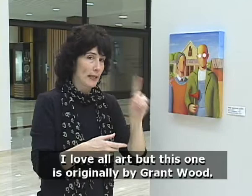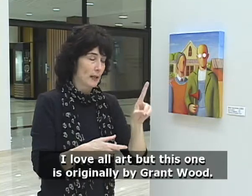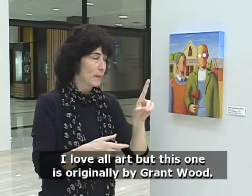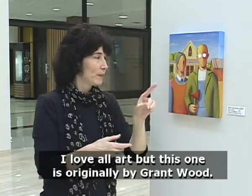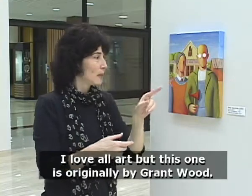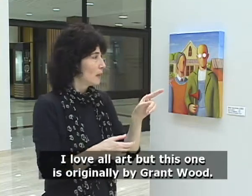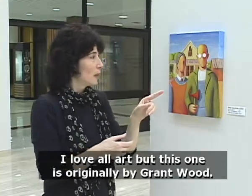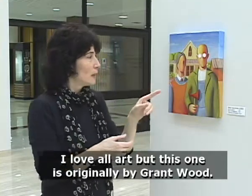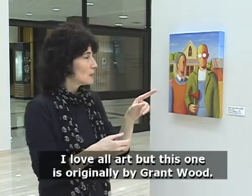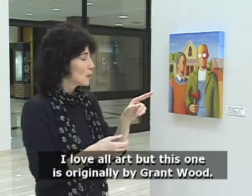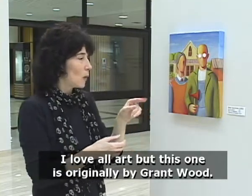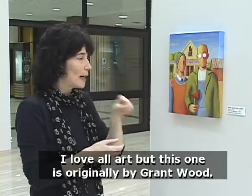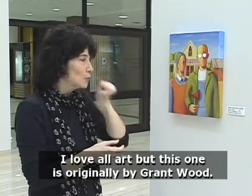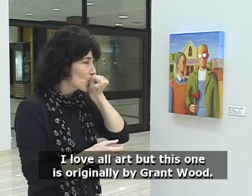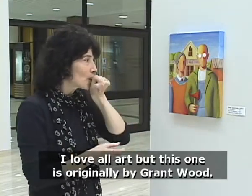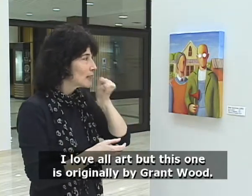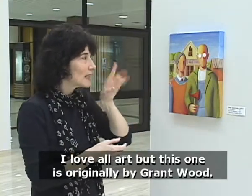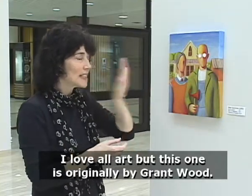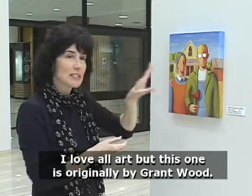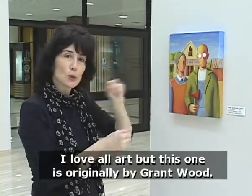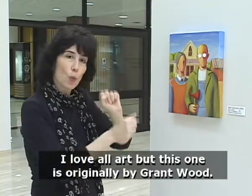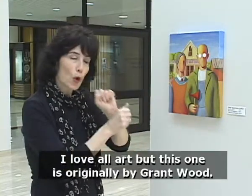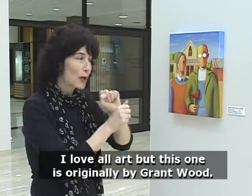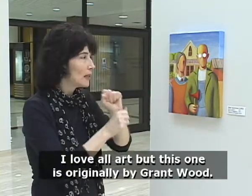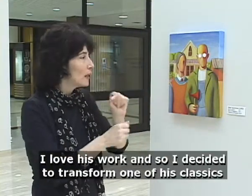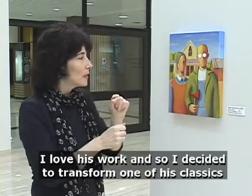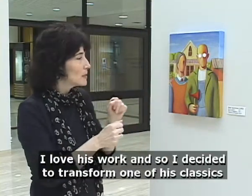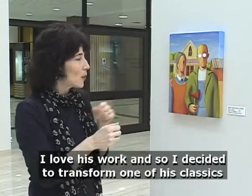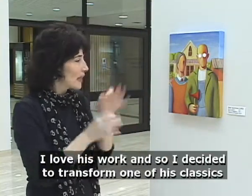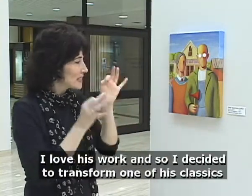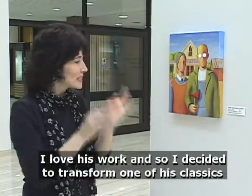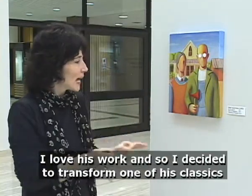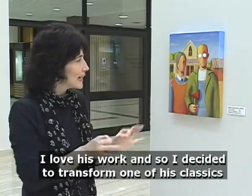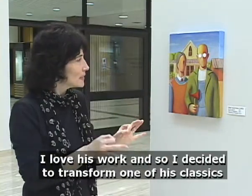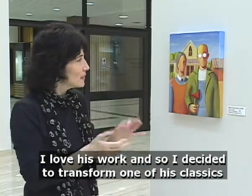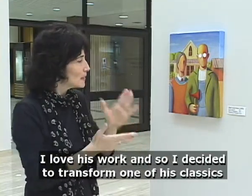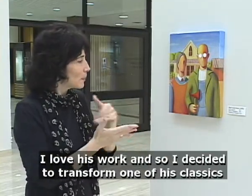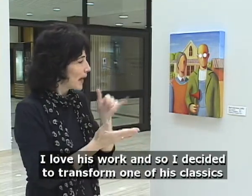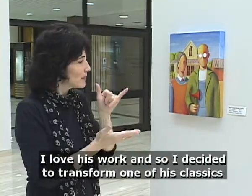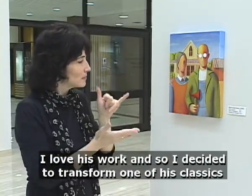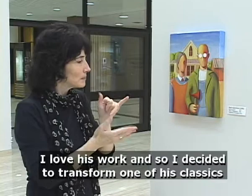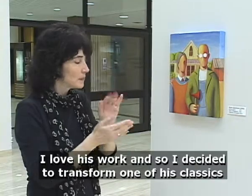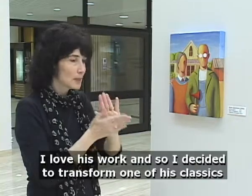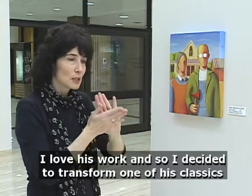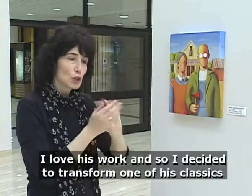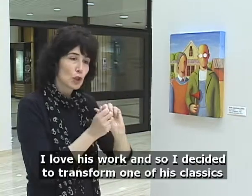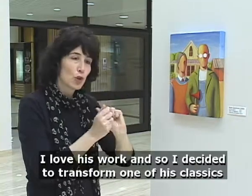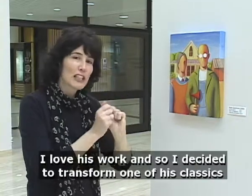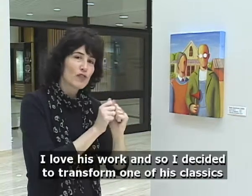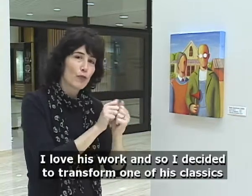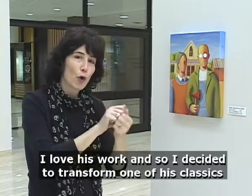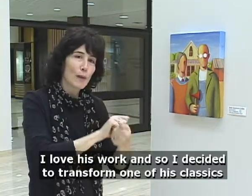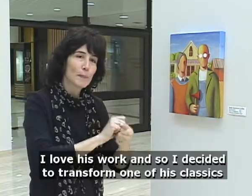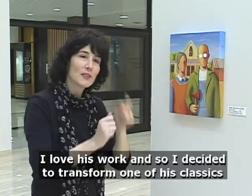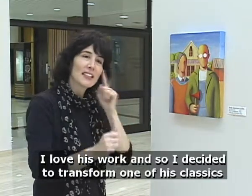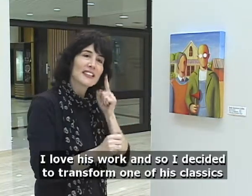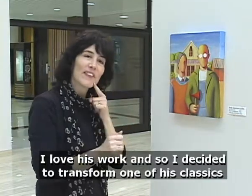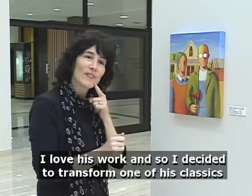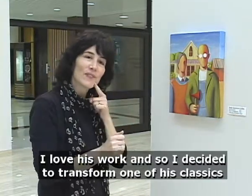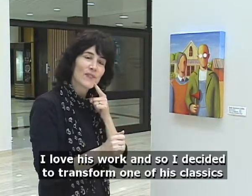is originally by Grant Wood. I love his work, and so I decided to transform